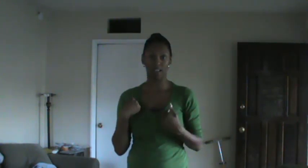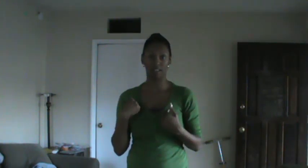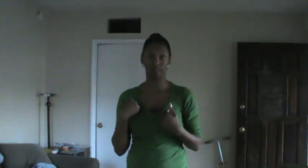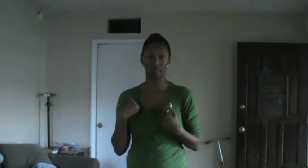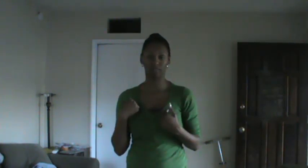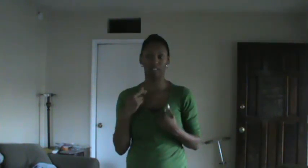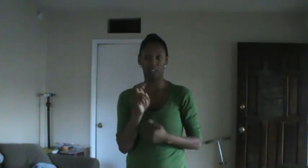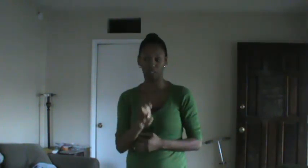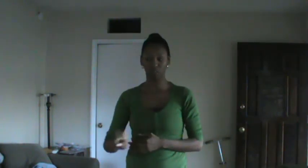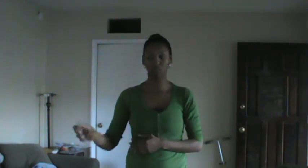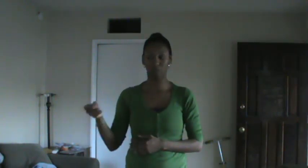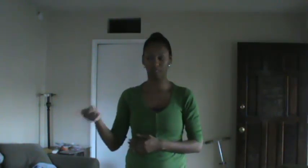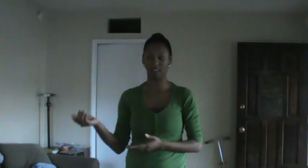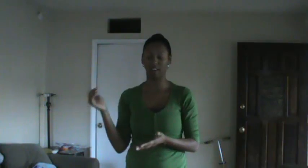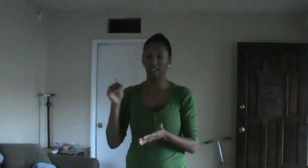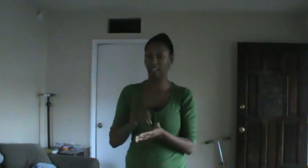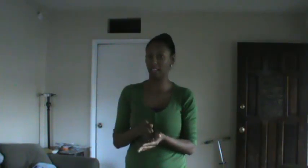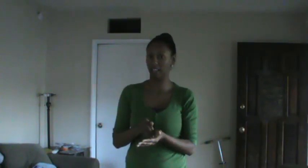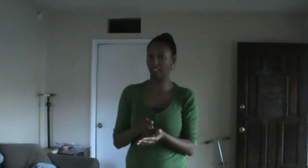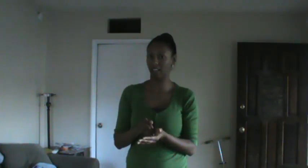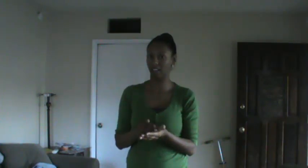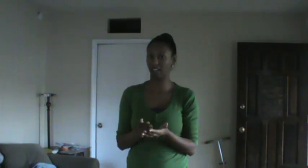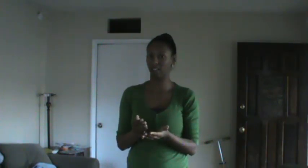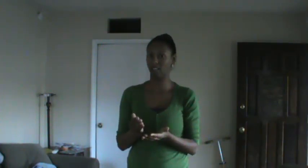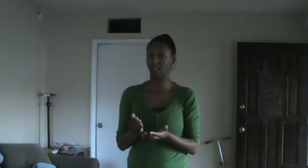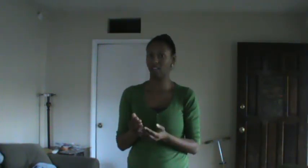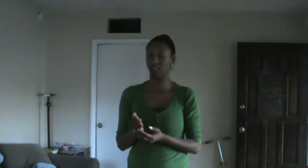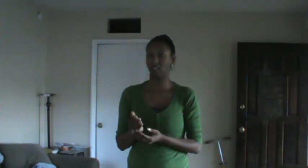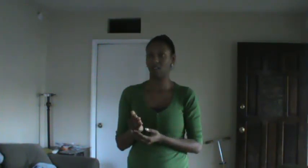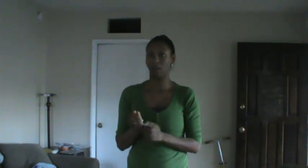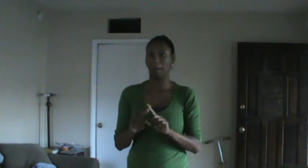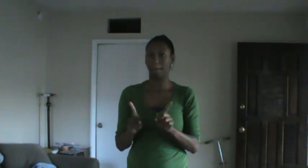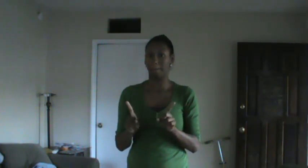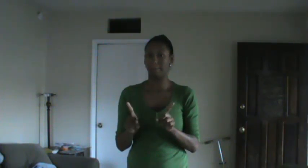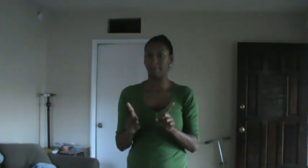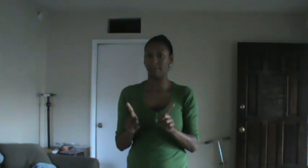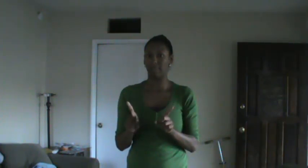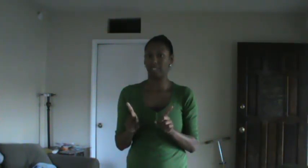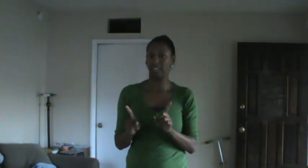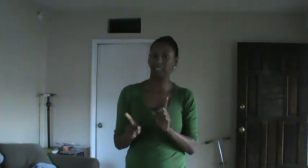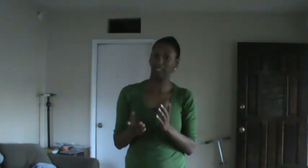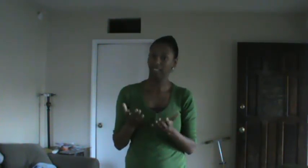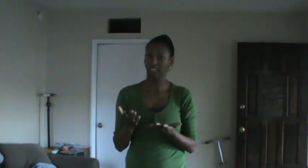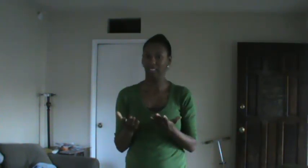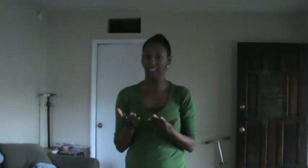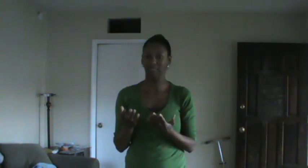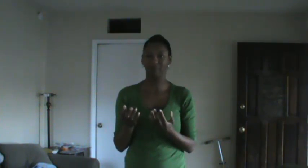one that is currently in existence. The first thing one should do is clean the old roof as much as